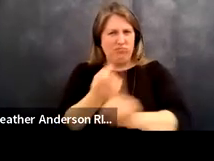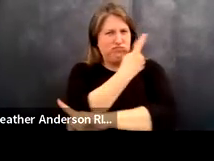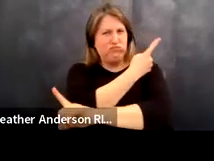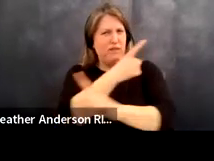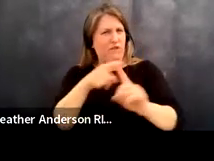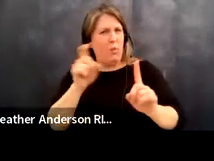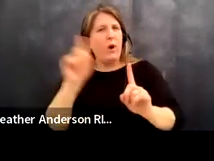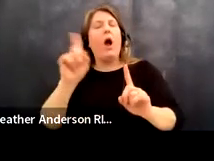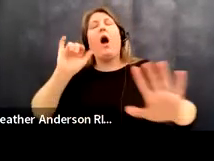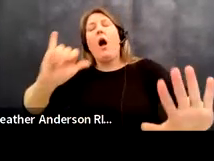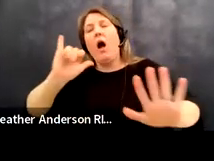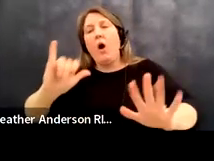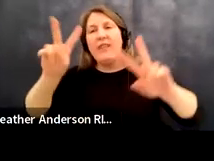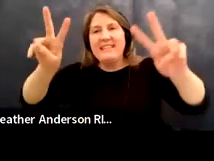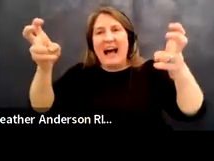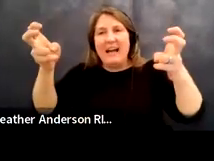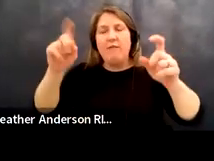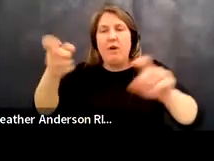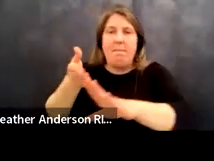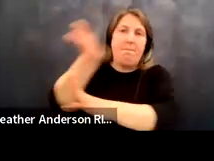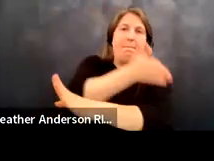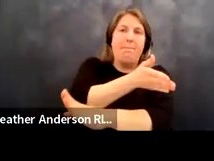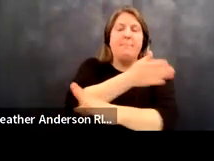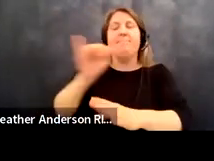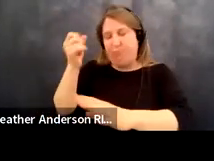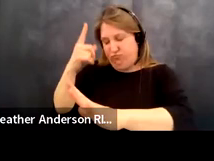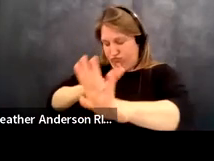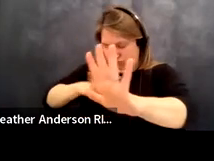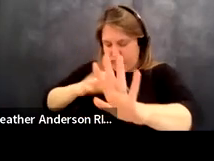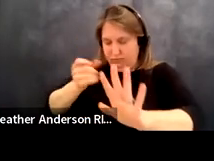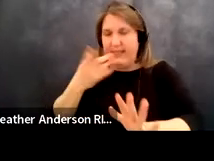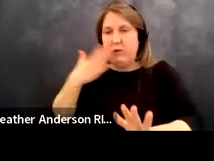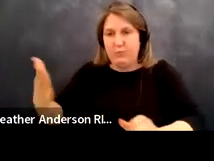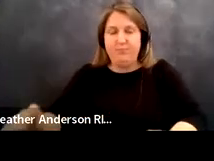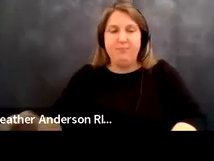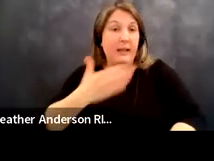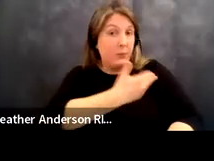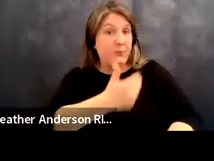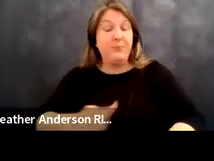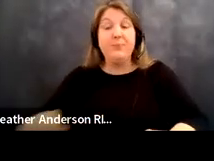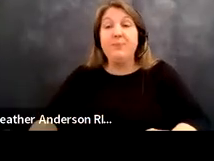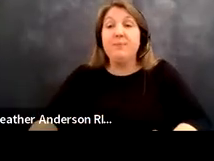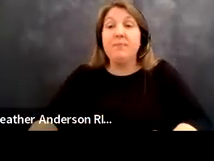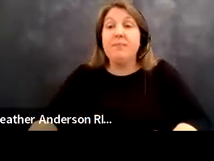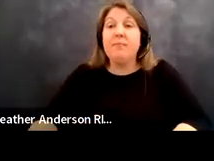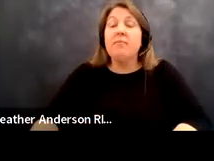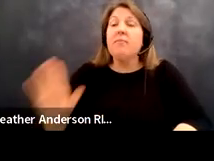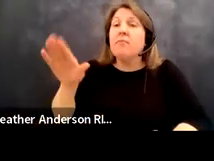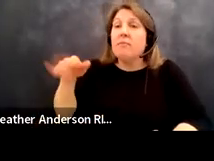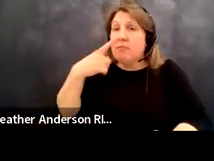the title from the previous page. Okay. All right. Thank you. Thank you. So if you could spotlight